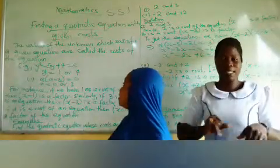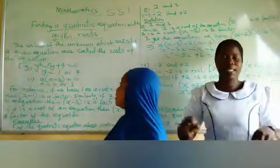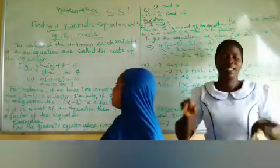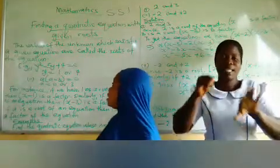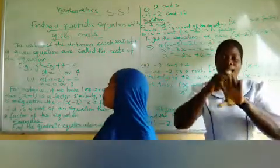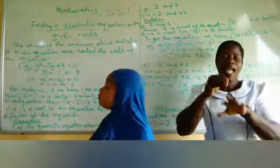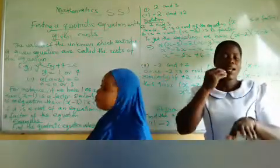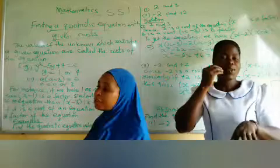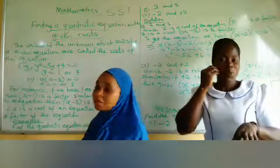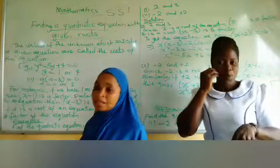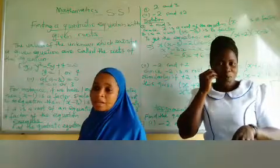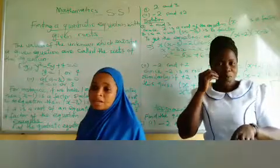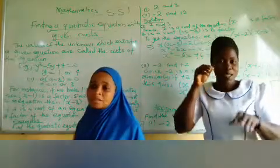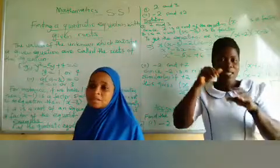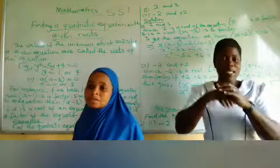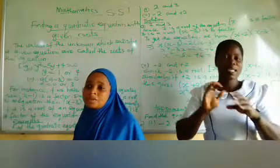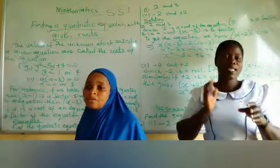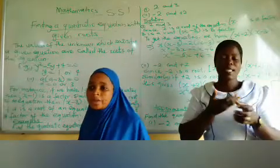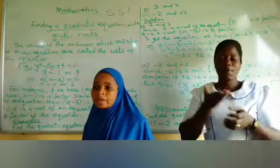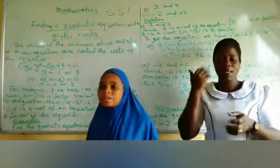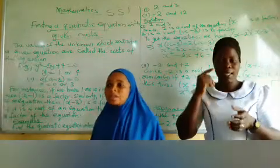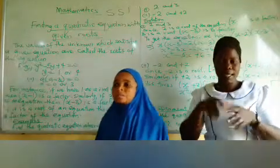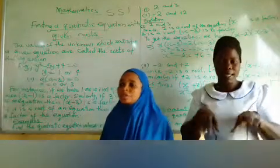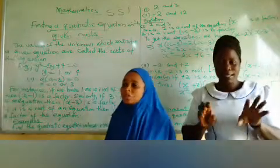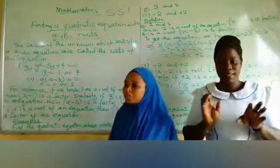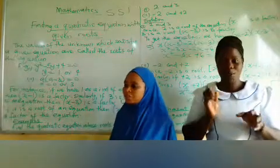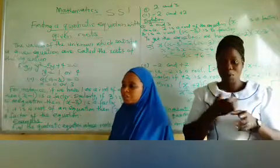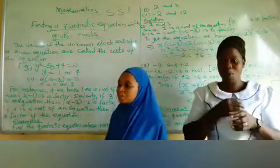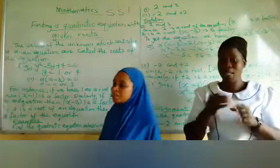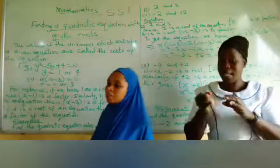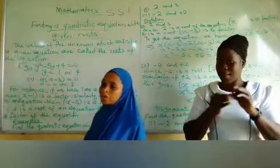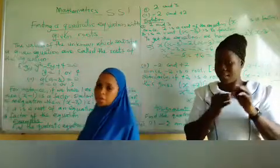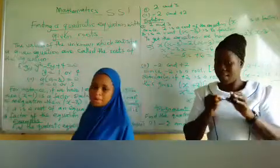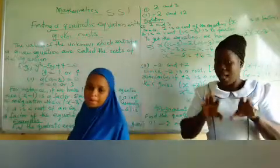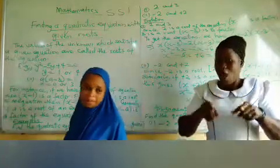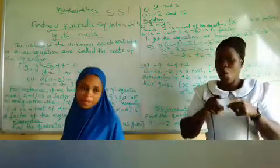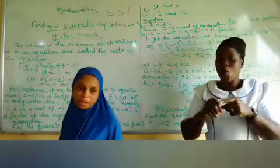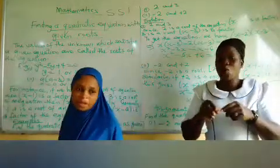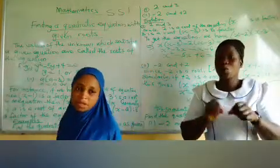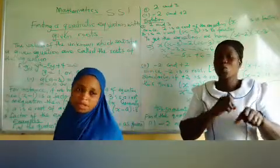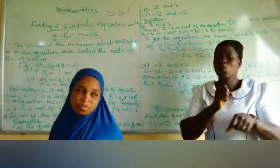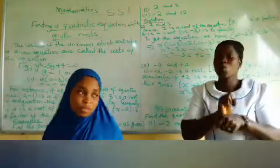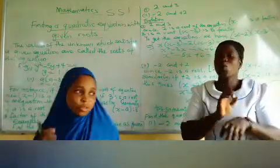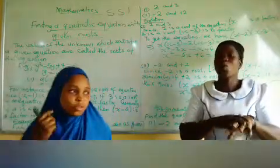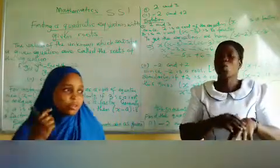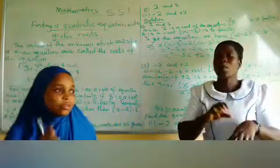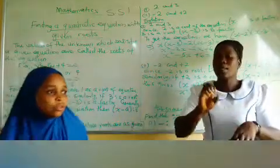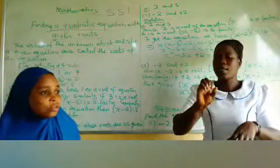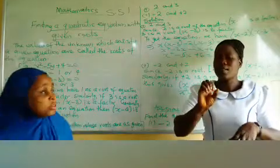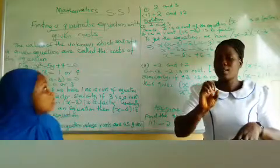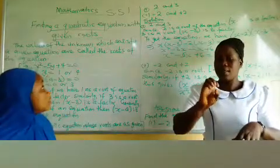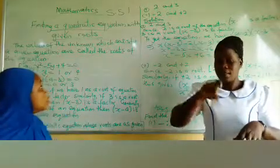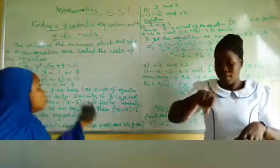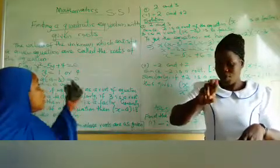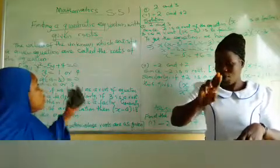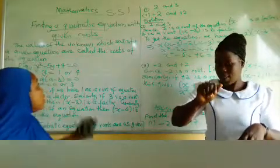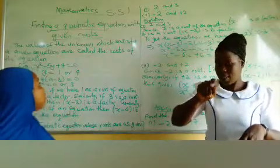In our previous class, we examined solving quadratic equation by factorization method. Today, we are